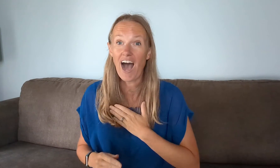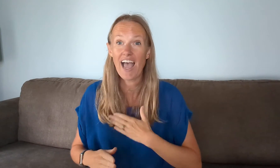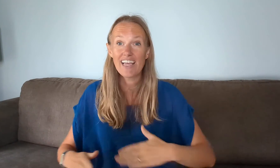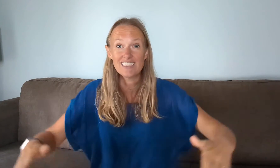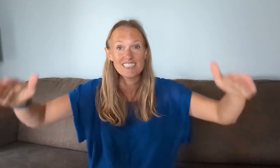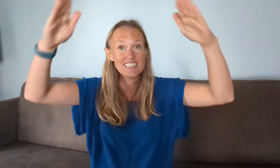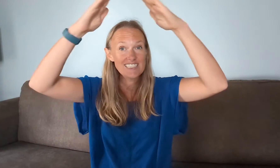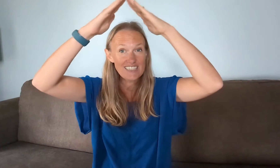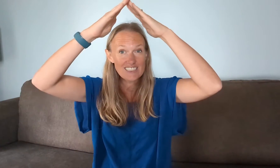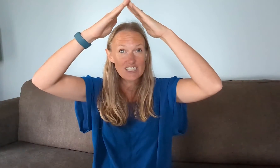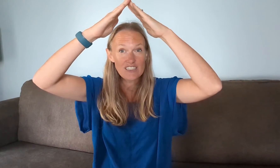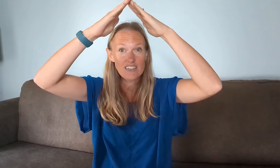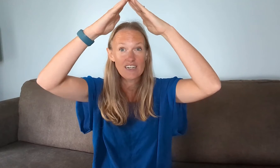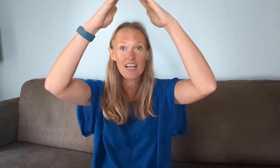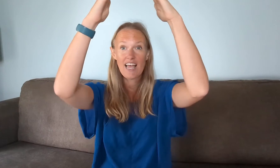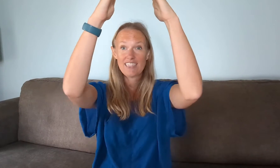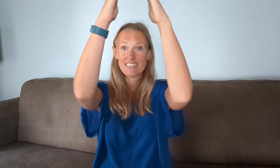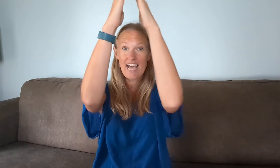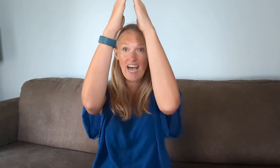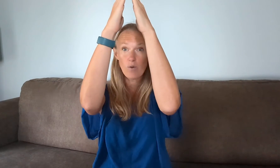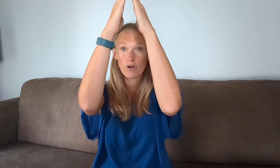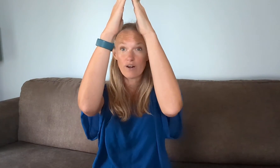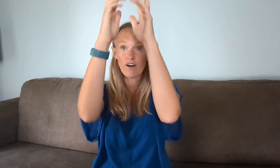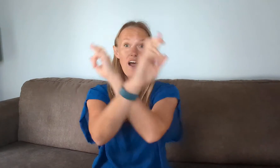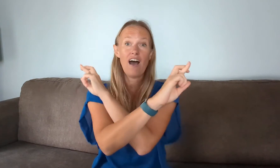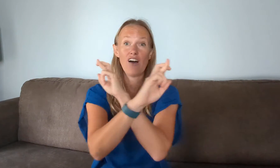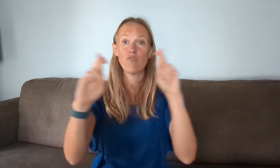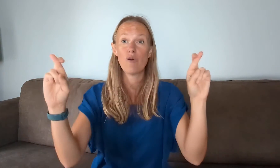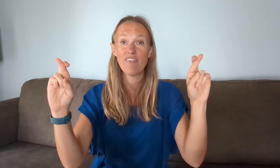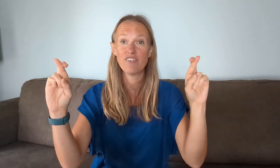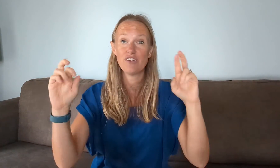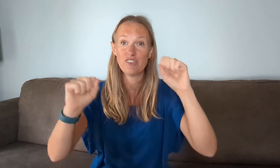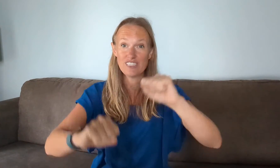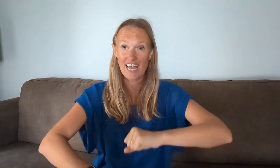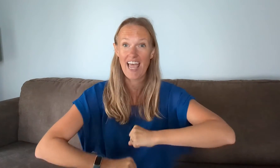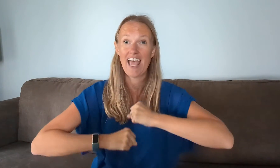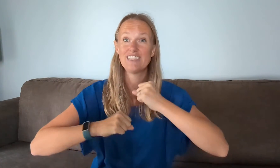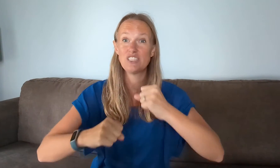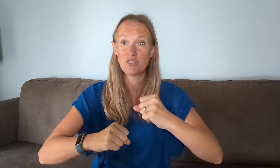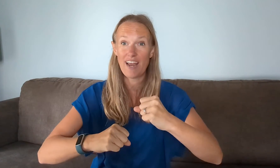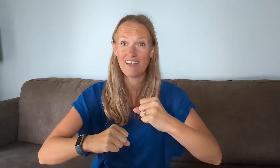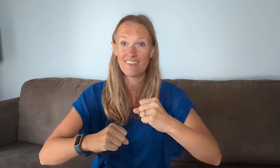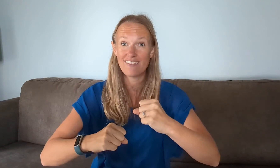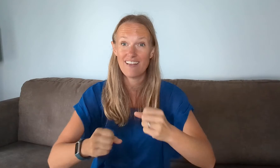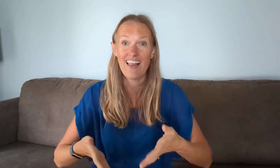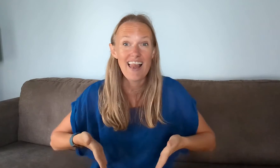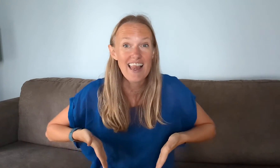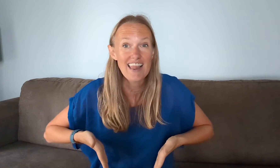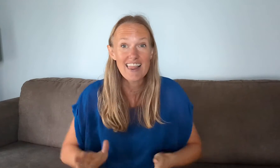my shelter, tower of refuge and strength.